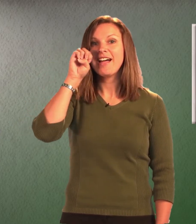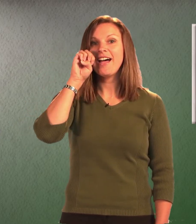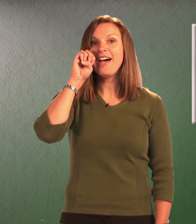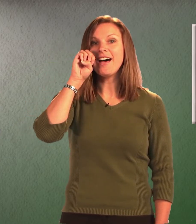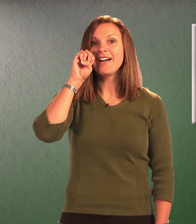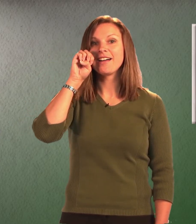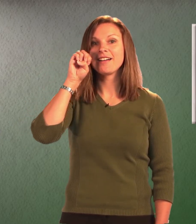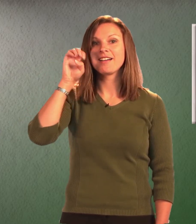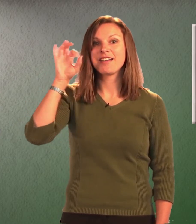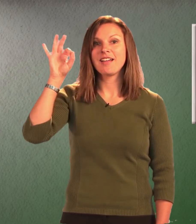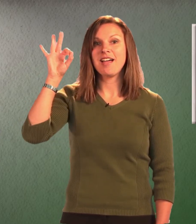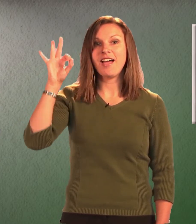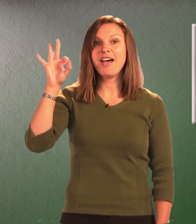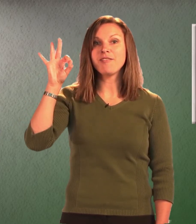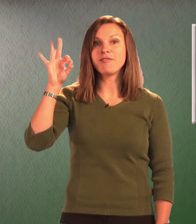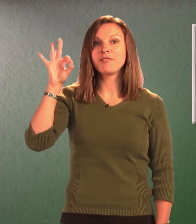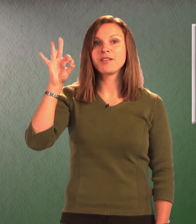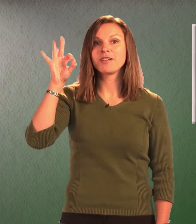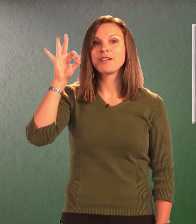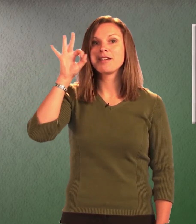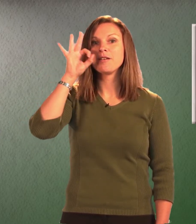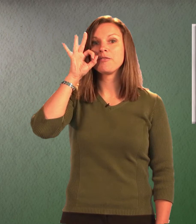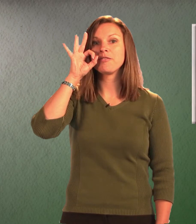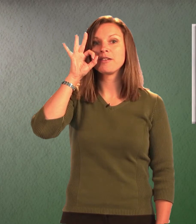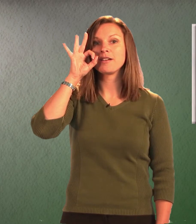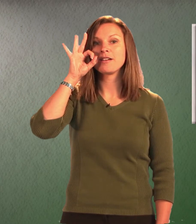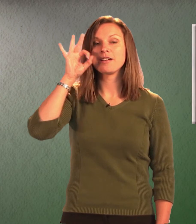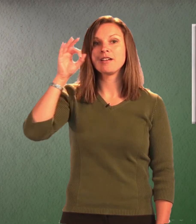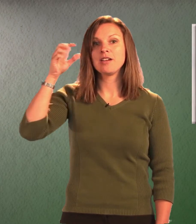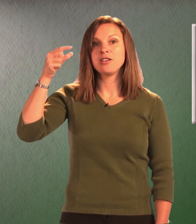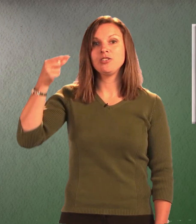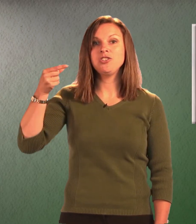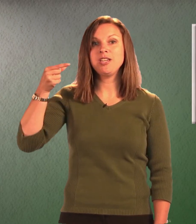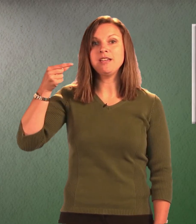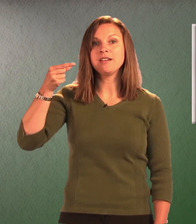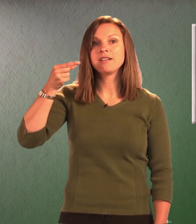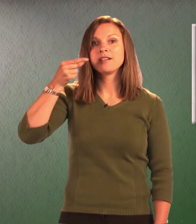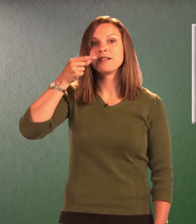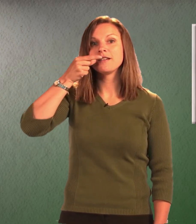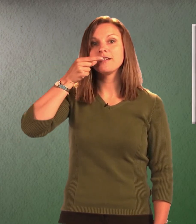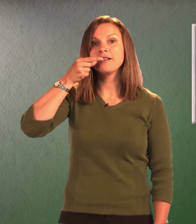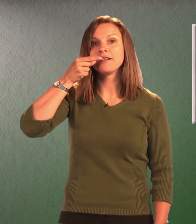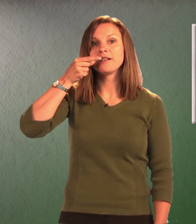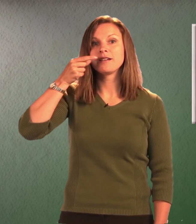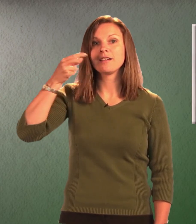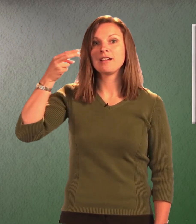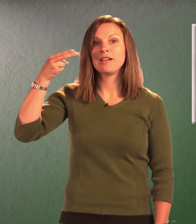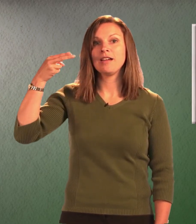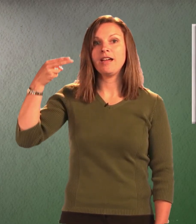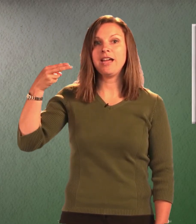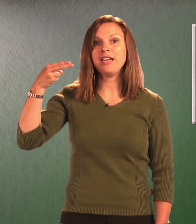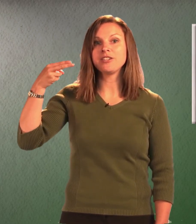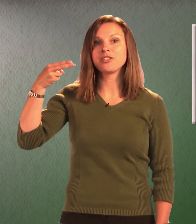e, F, f, G, g, H,